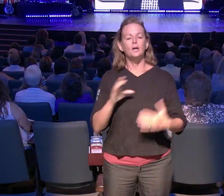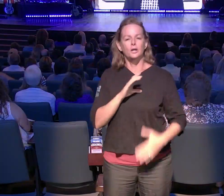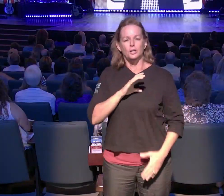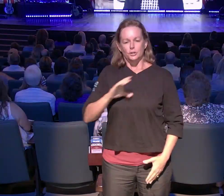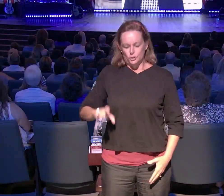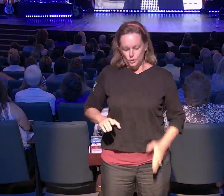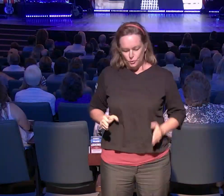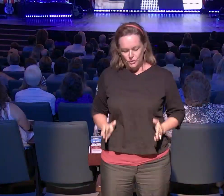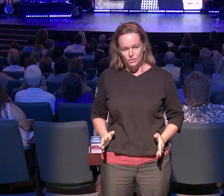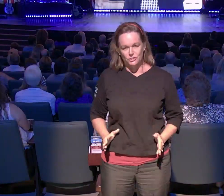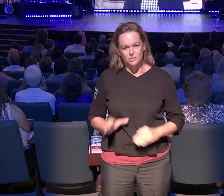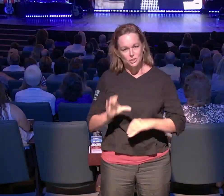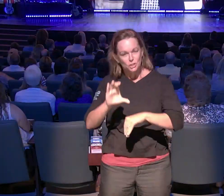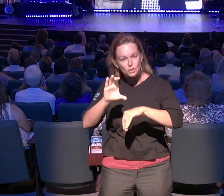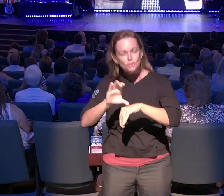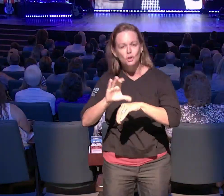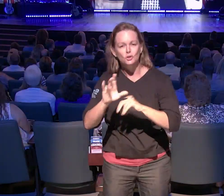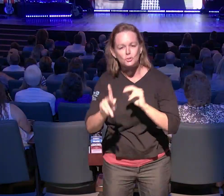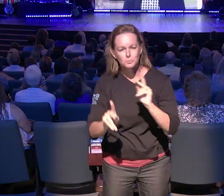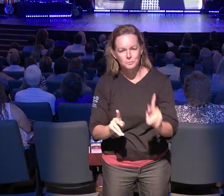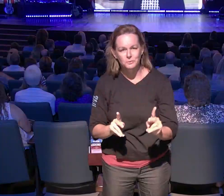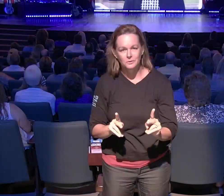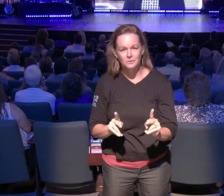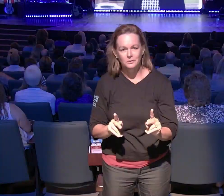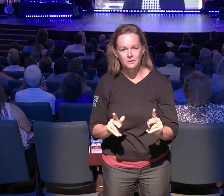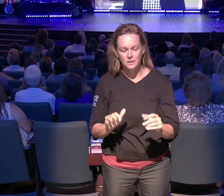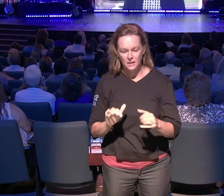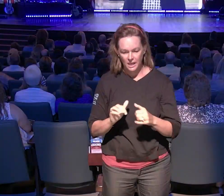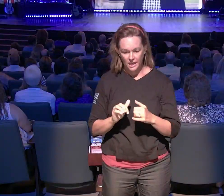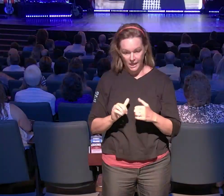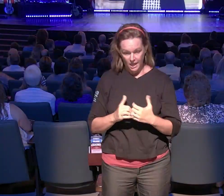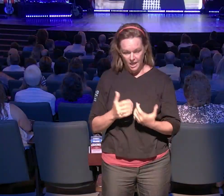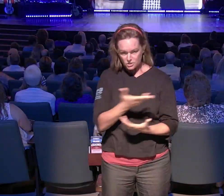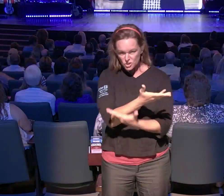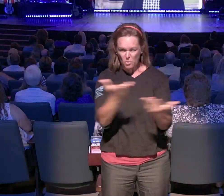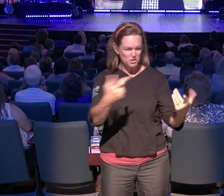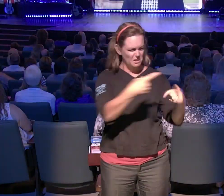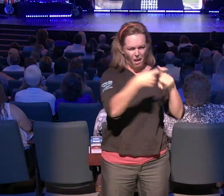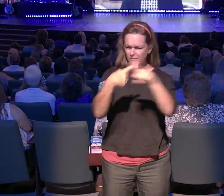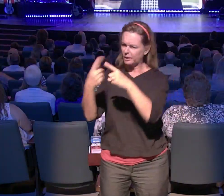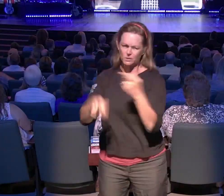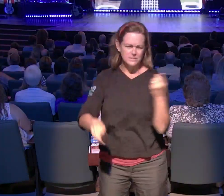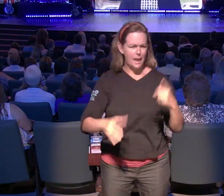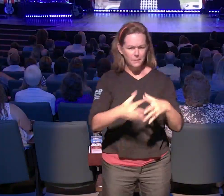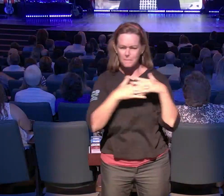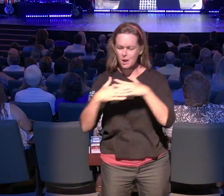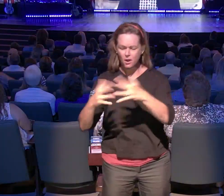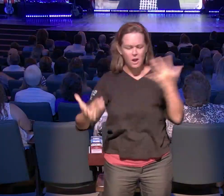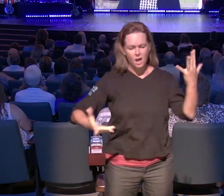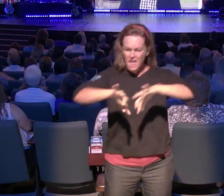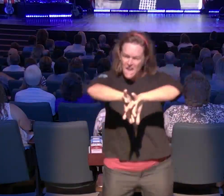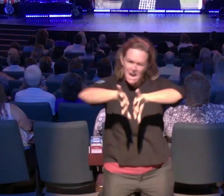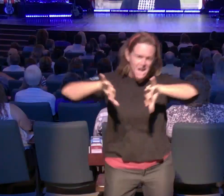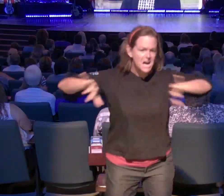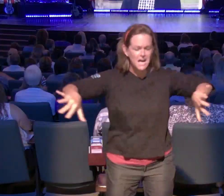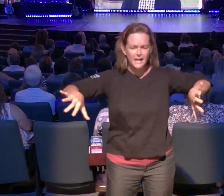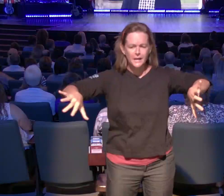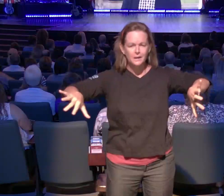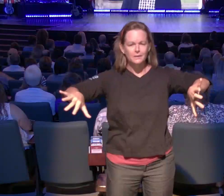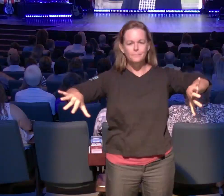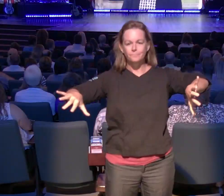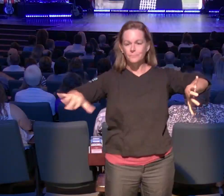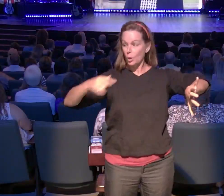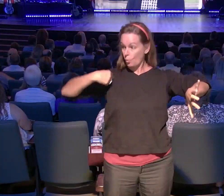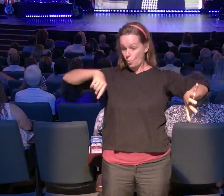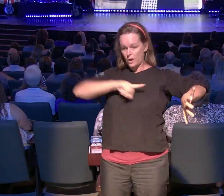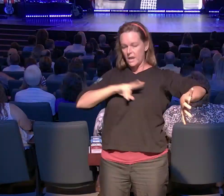should respond to the conflict. What is our responsibility as the body of Christ to our nation? How can we help heal the